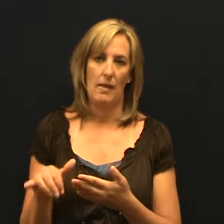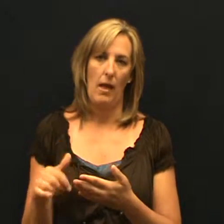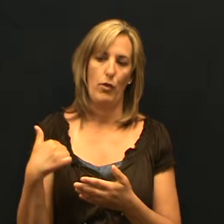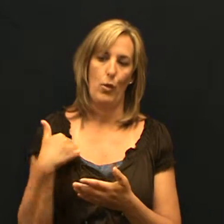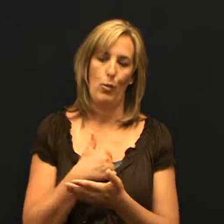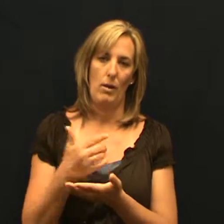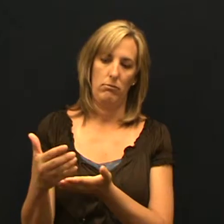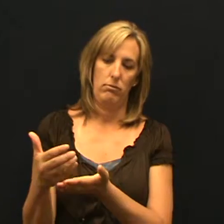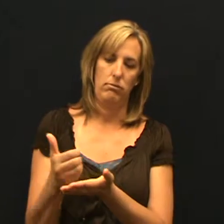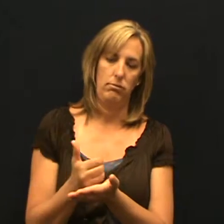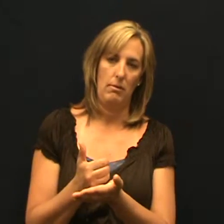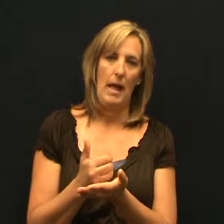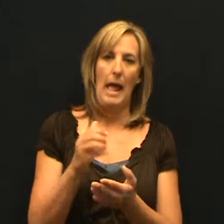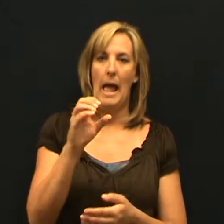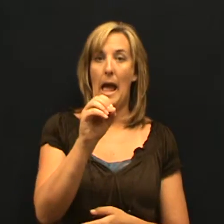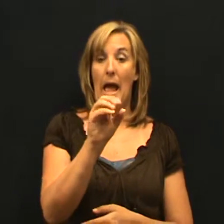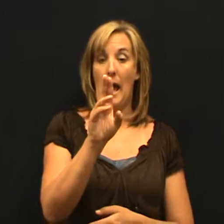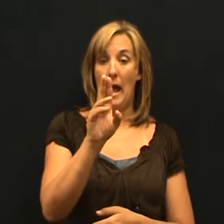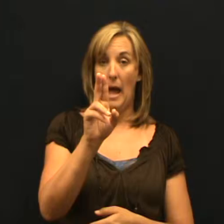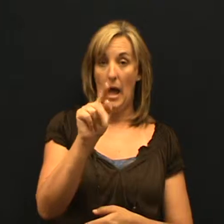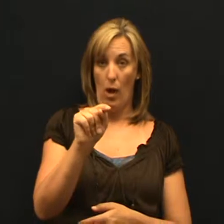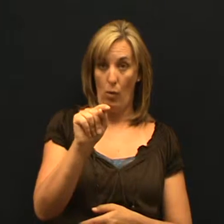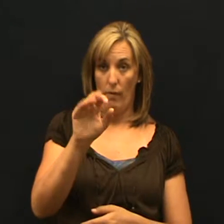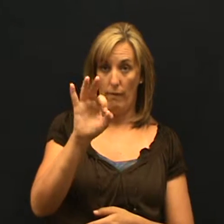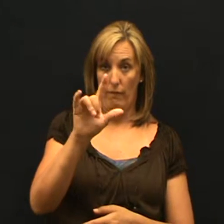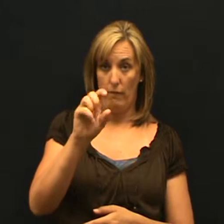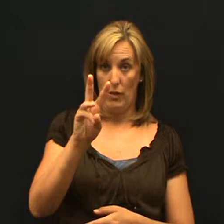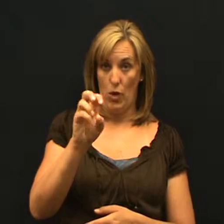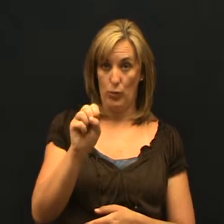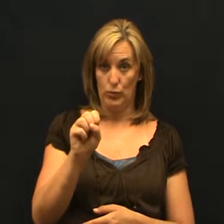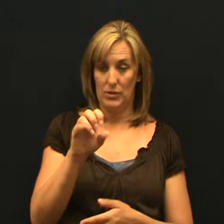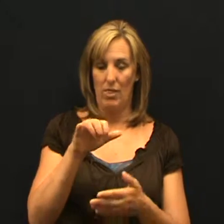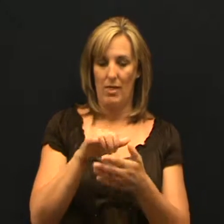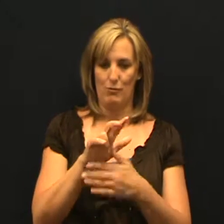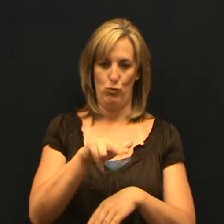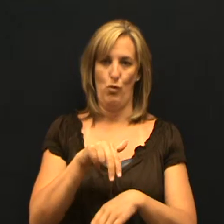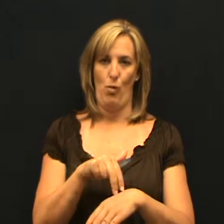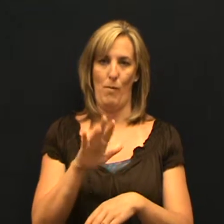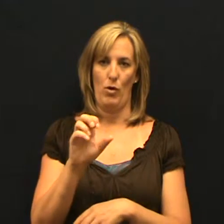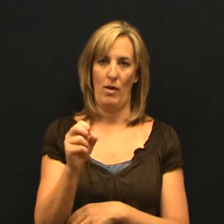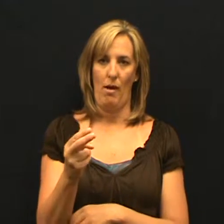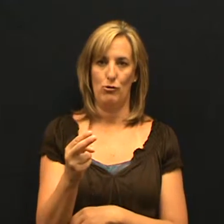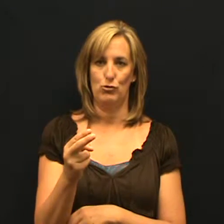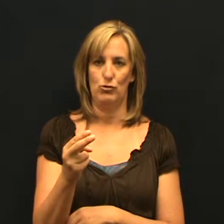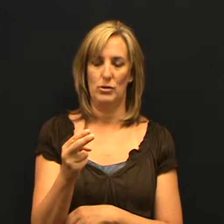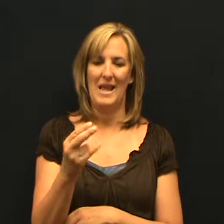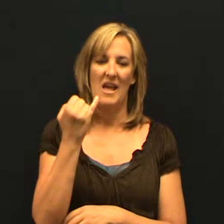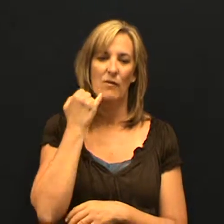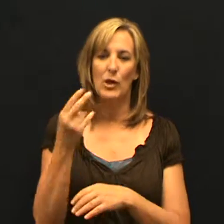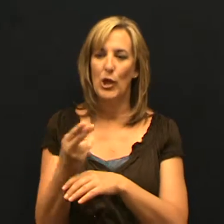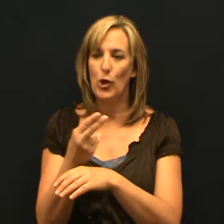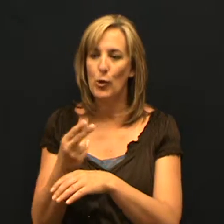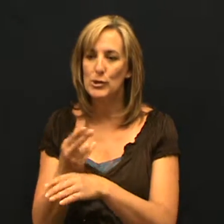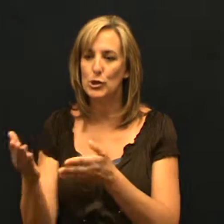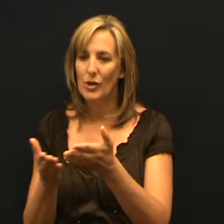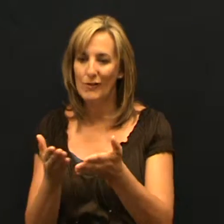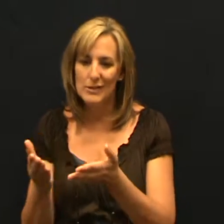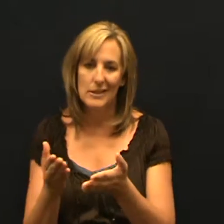normal cash outflows when we, if we use cash to purchase services, pay wages, and